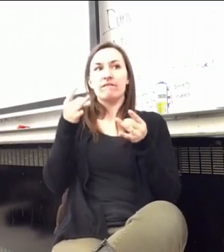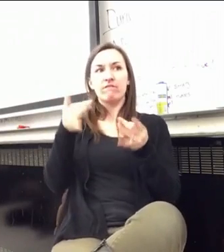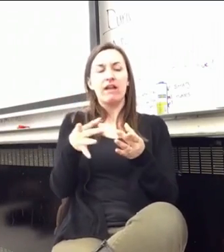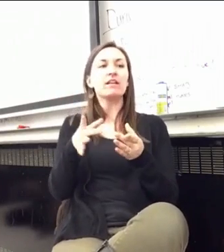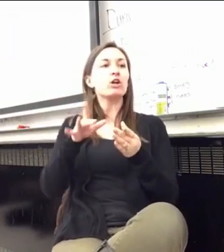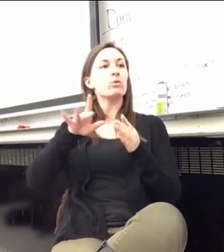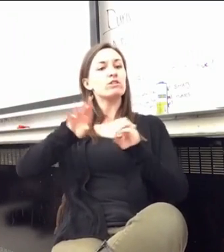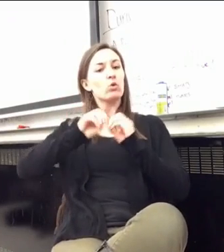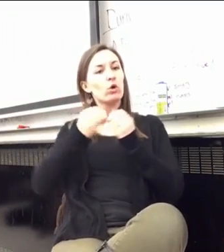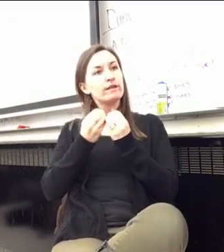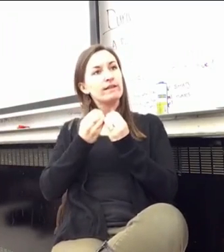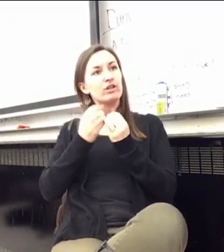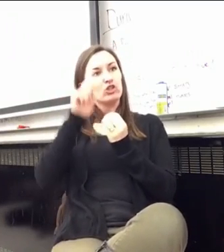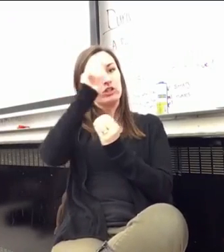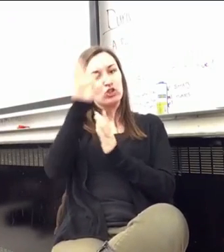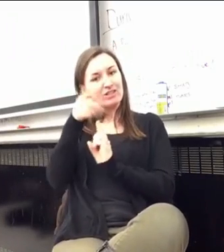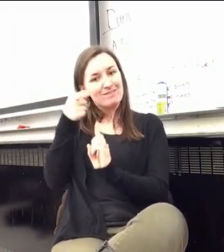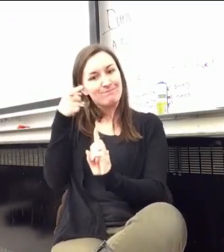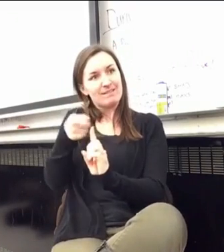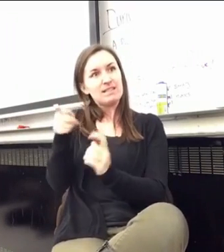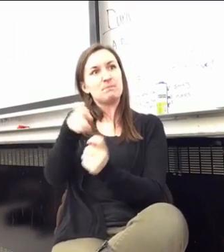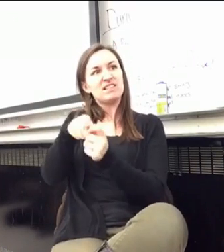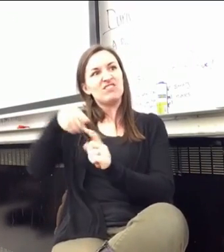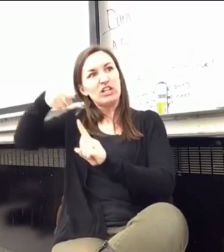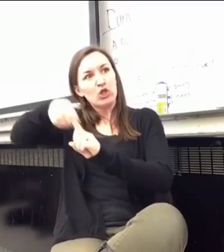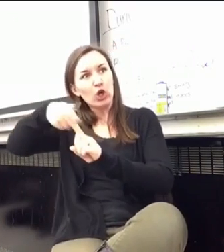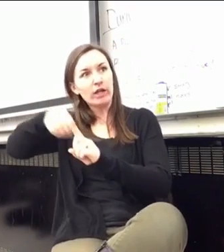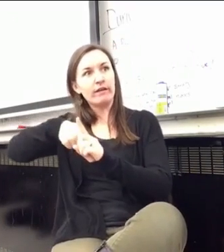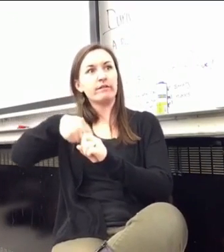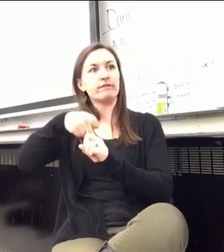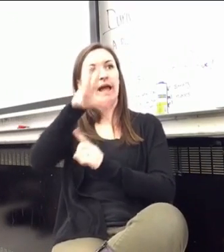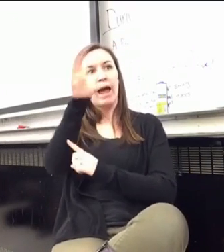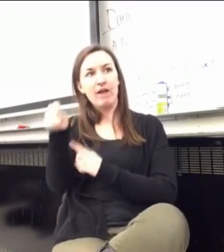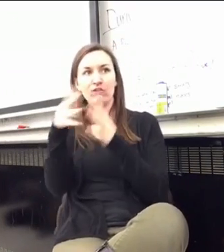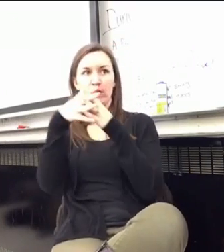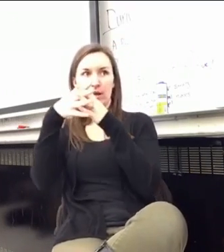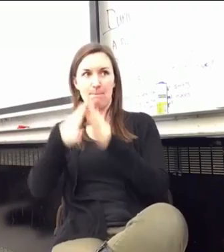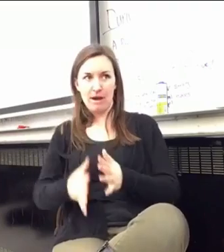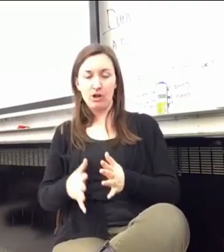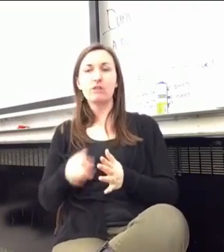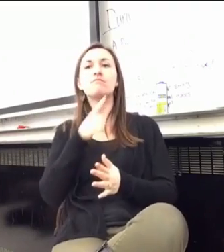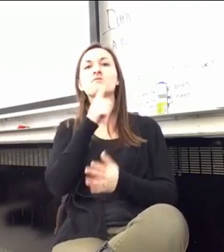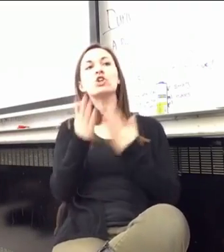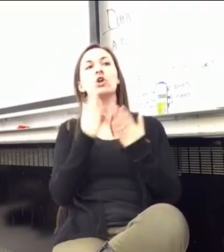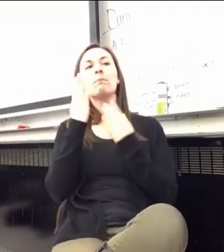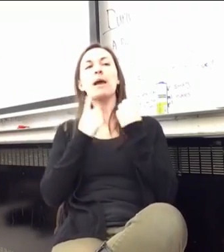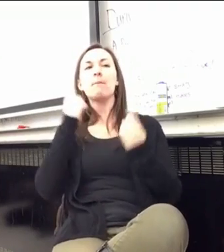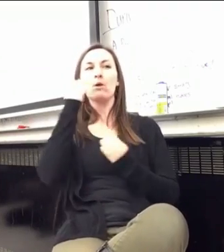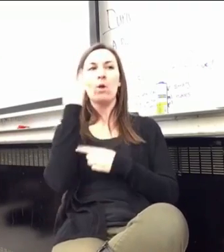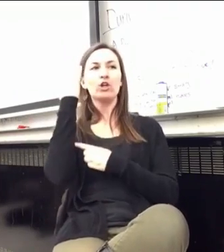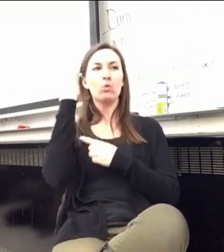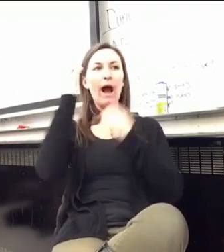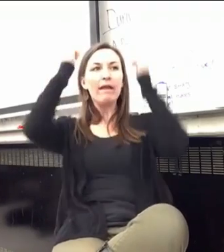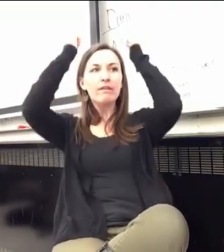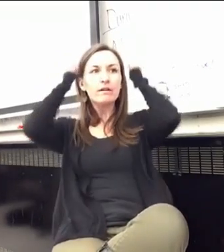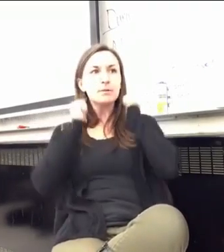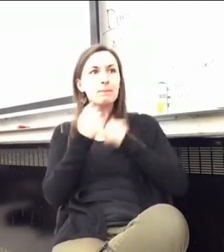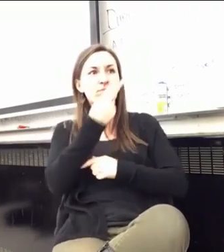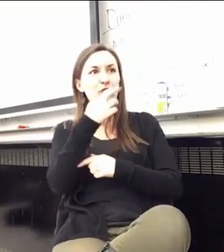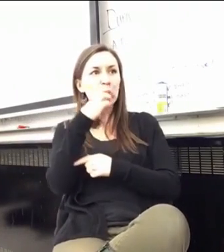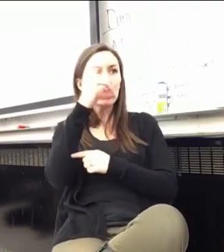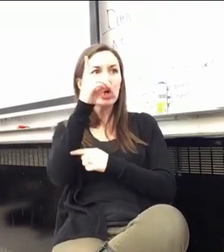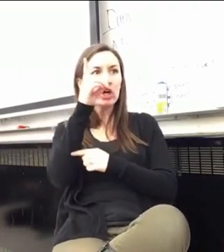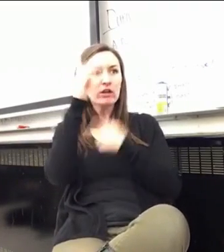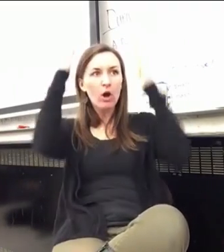organization specifically targeted at African Americans. Now, you might wonder why this hood thing, right? Why did that come